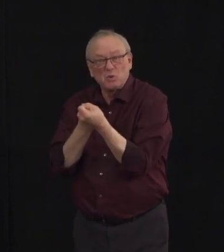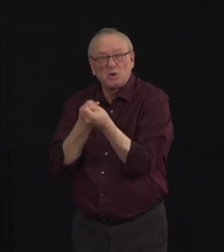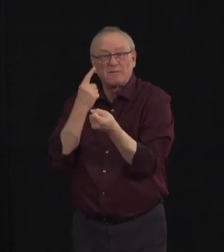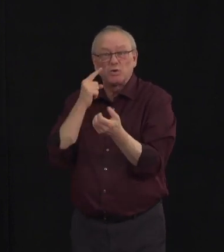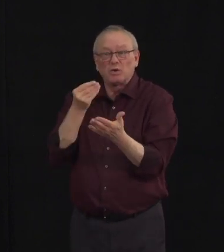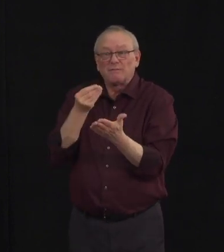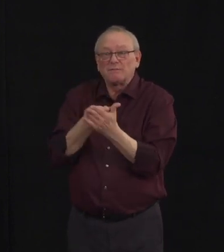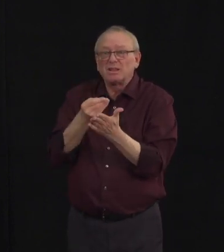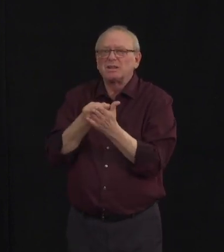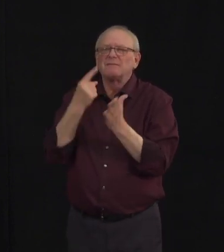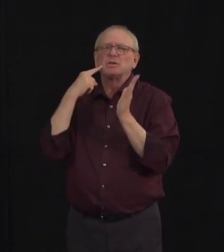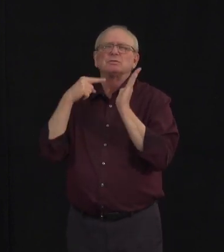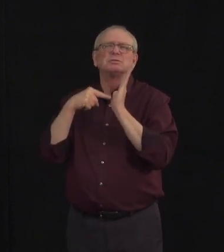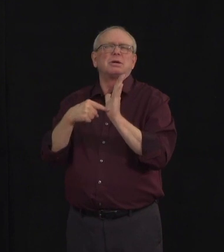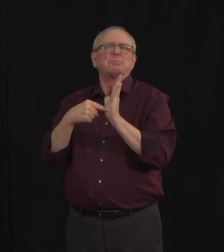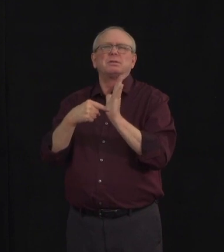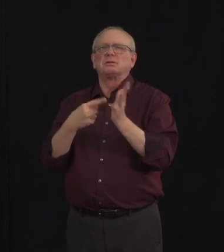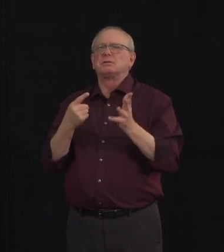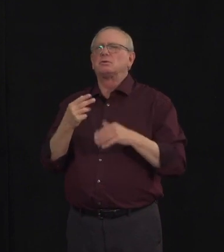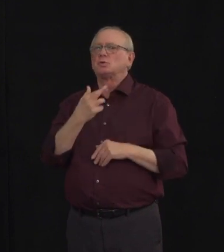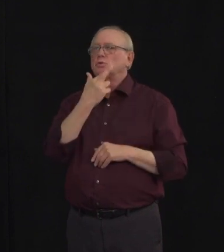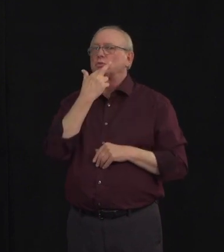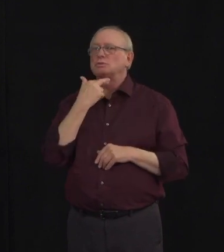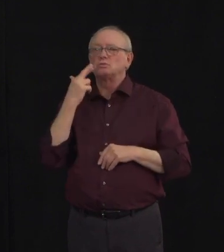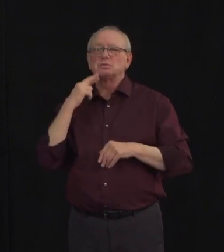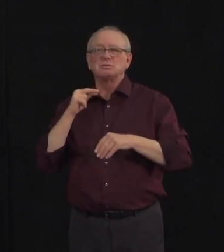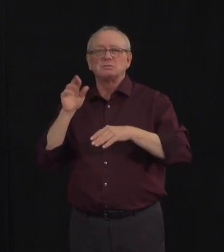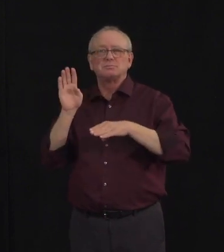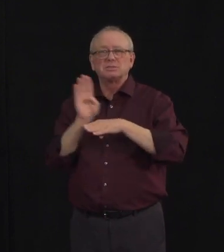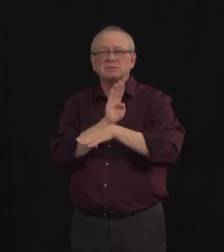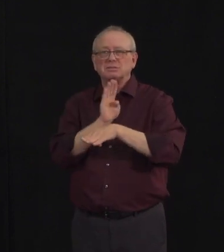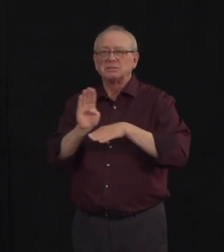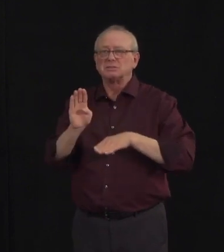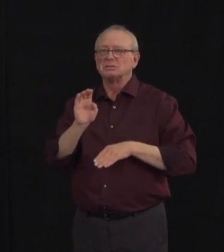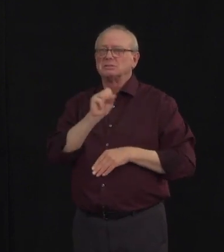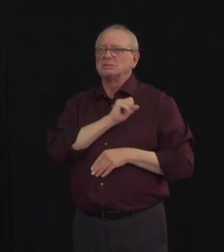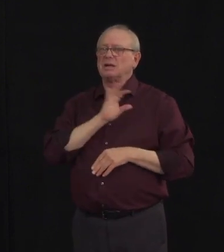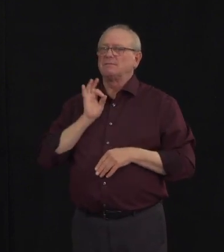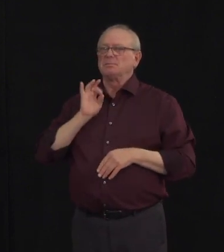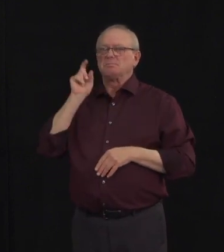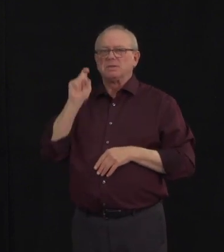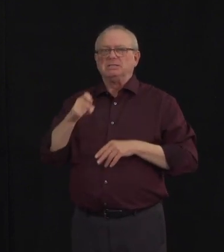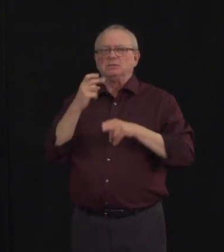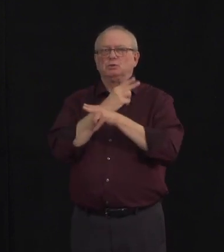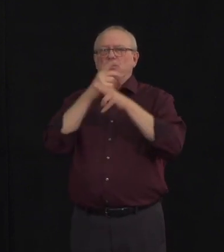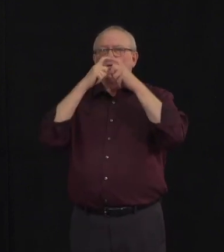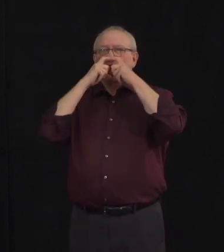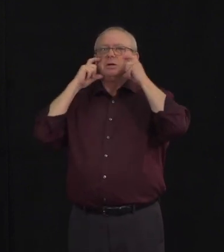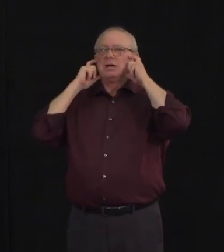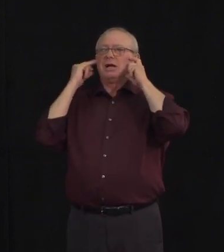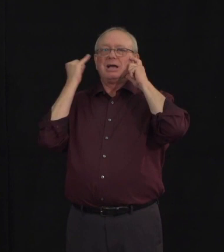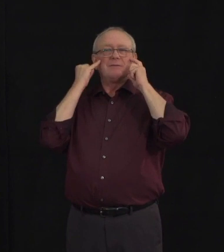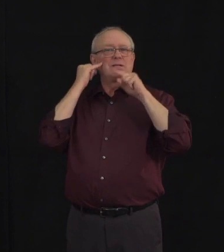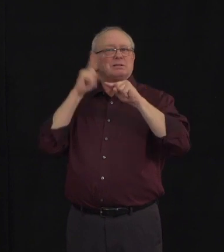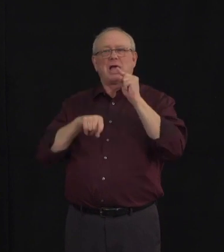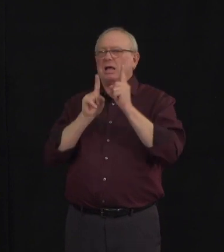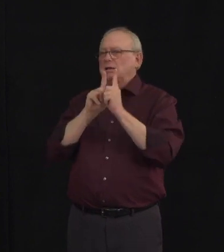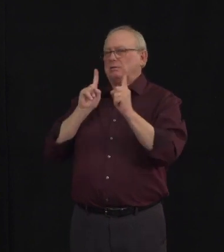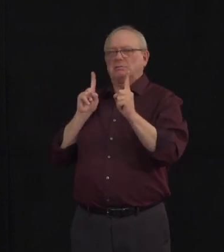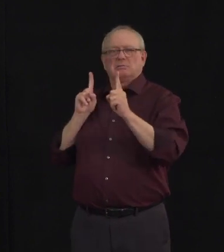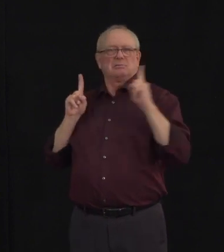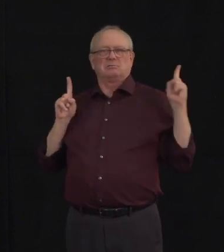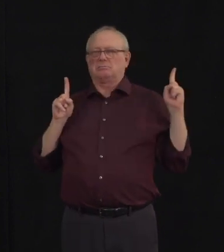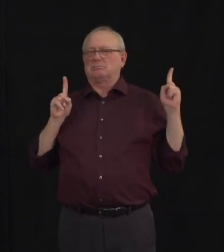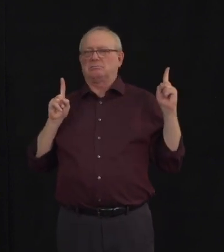that masks need to be provided for staff that can't stand 2 meters away from the clients that they're serving.